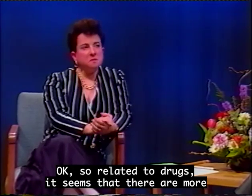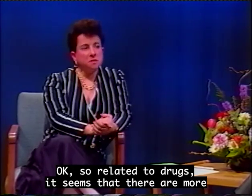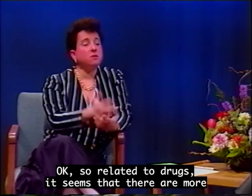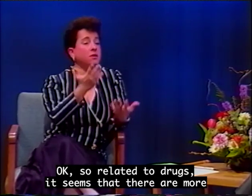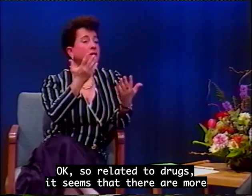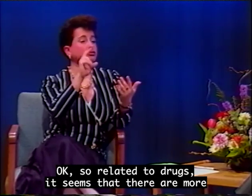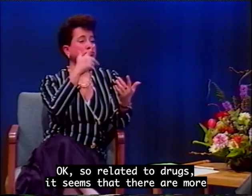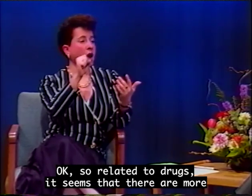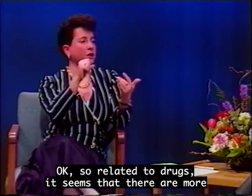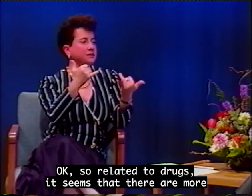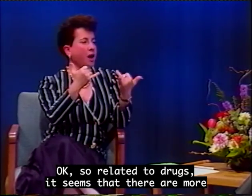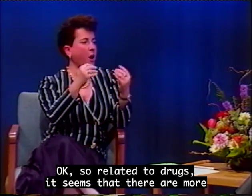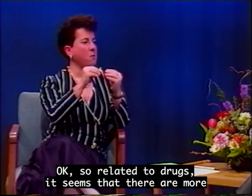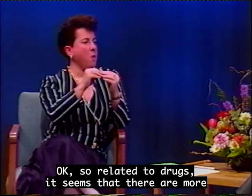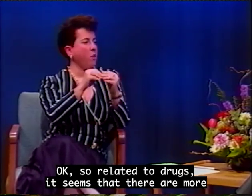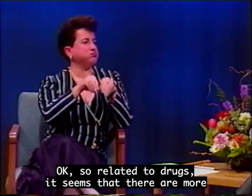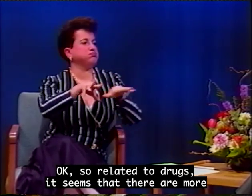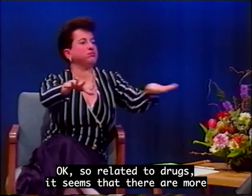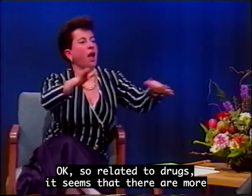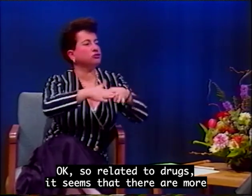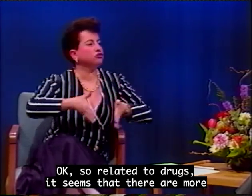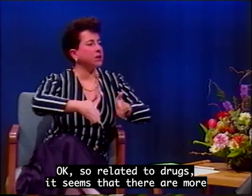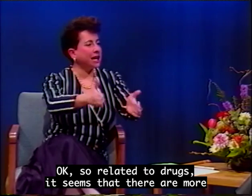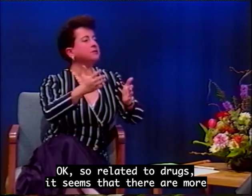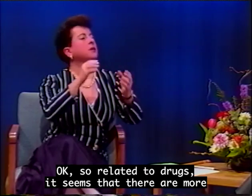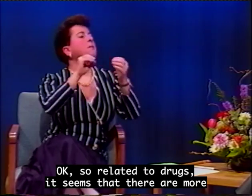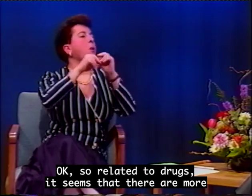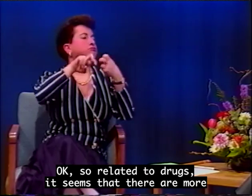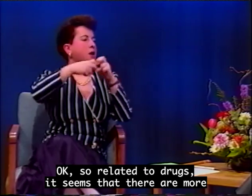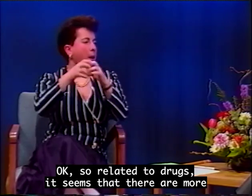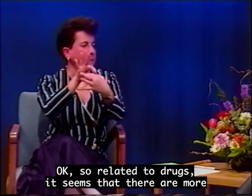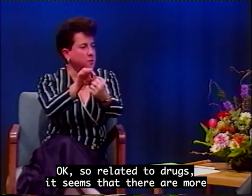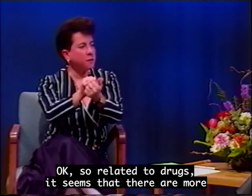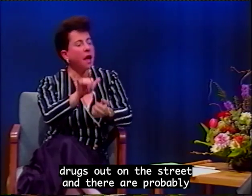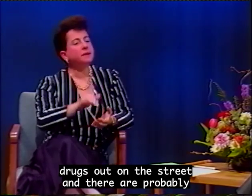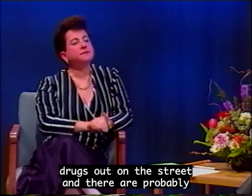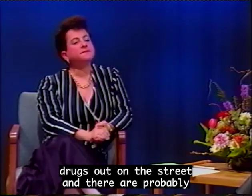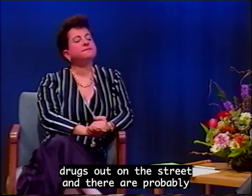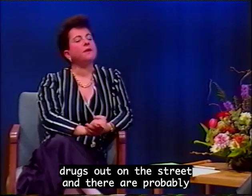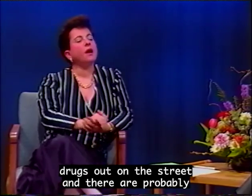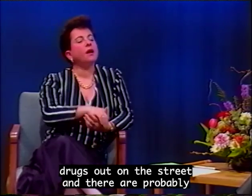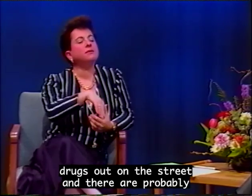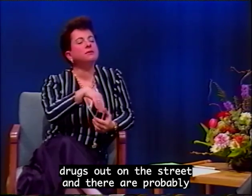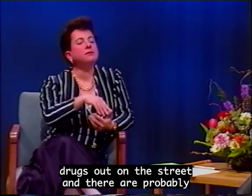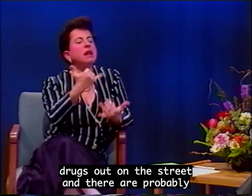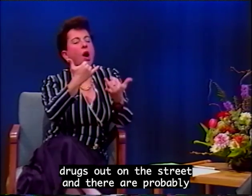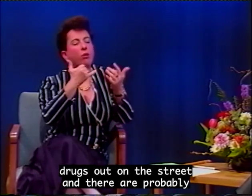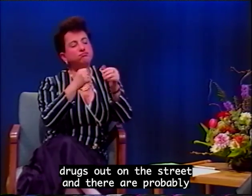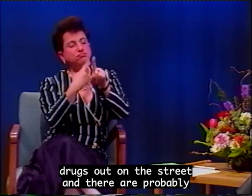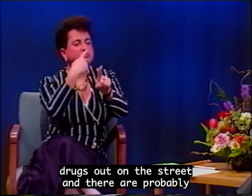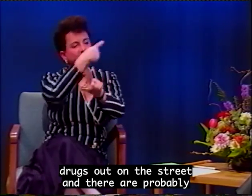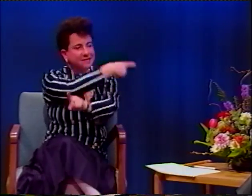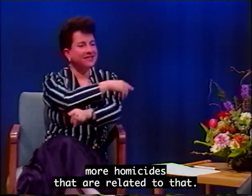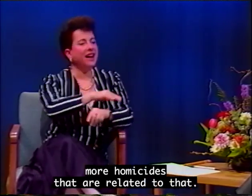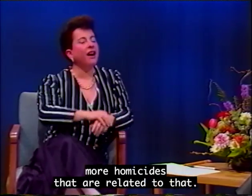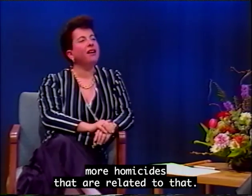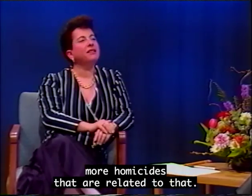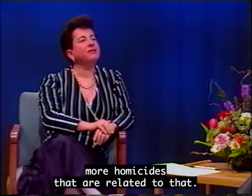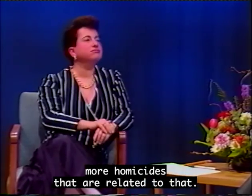Okay, so related to drugs, it seems that there are more drugs out on the street, and there are probably